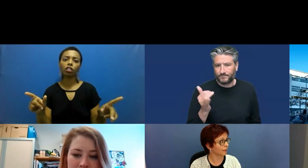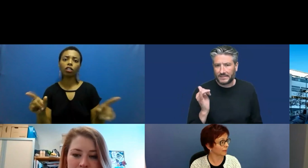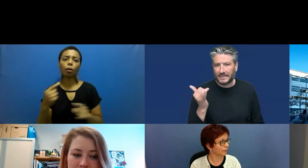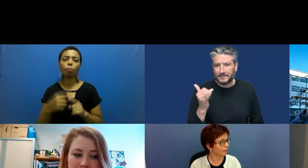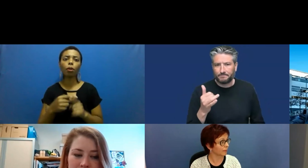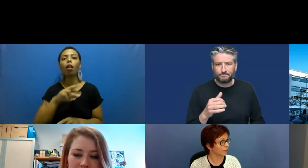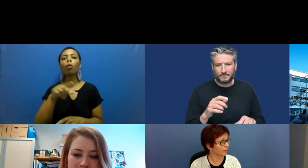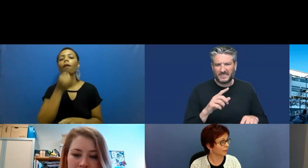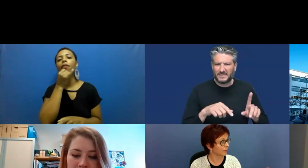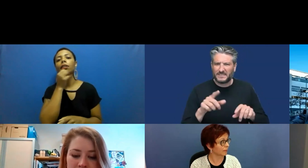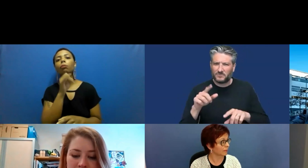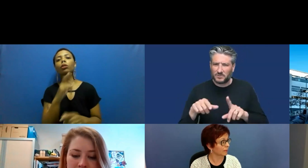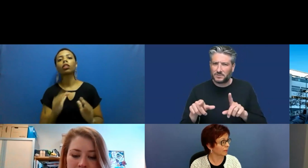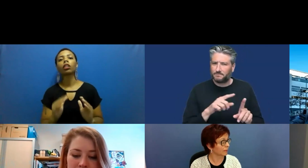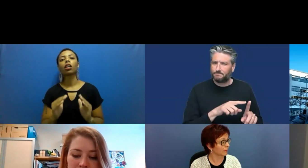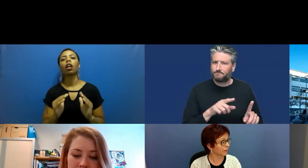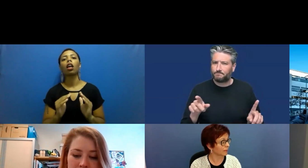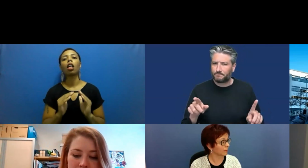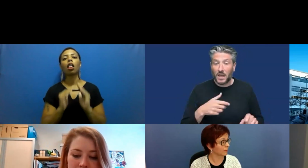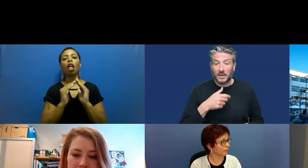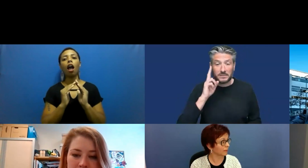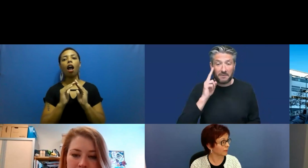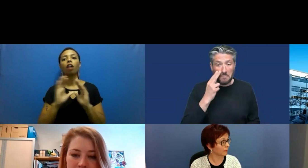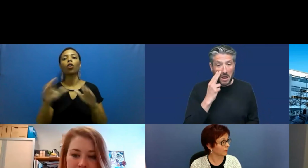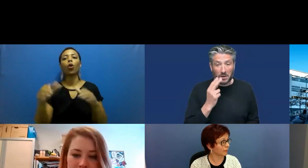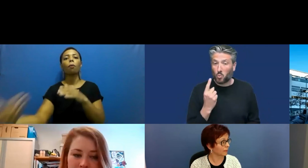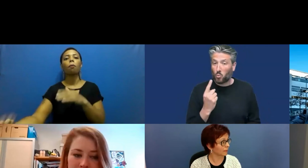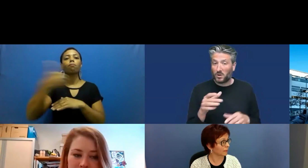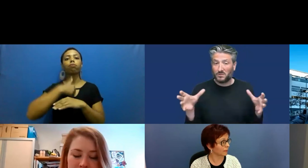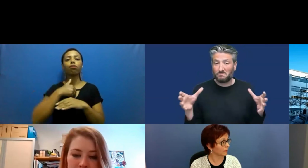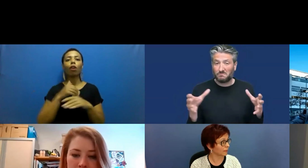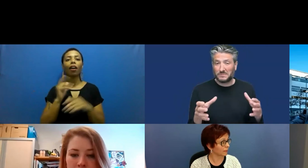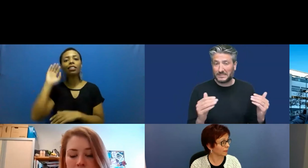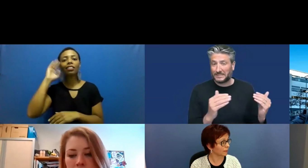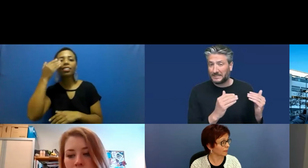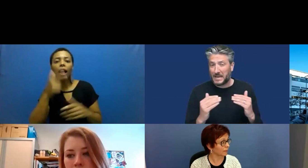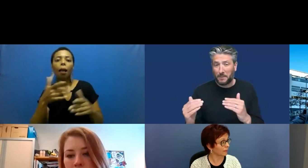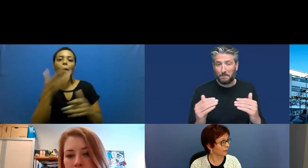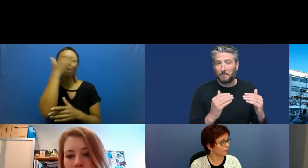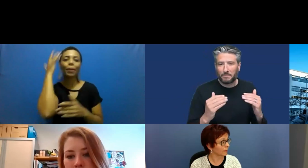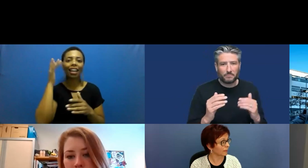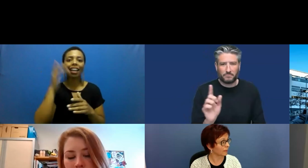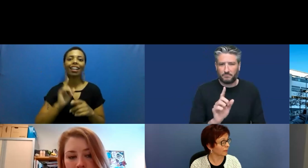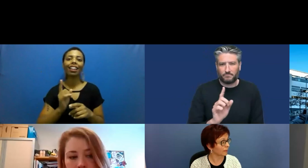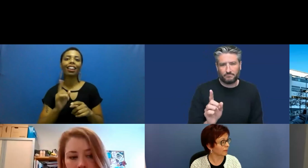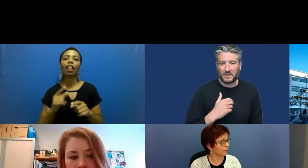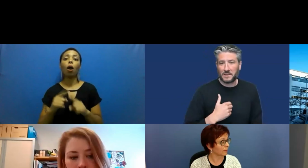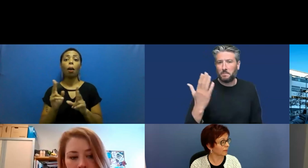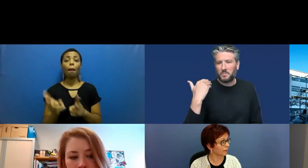you have a homogeneous group of deafblind people. Like before, even Marlene said, and